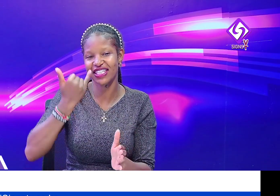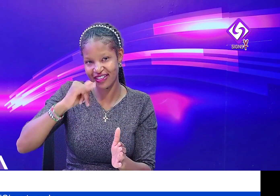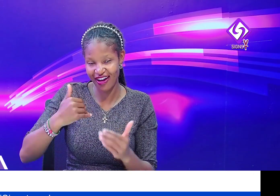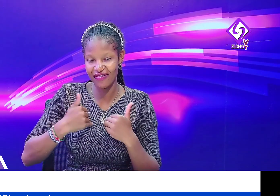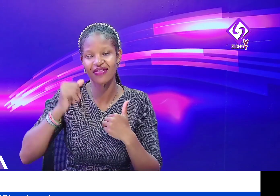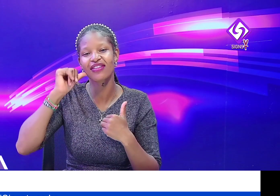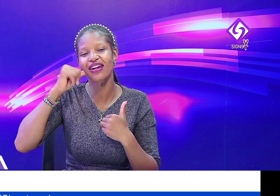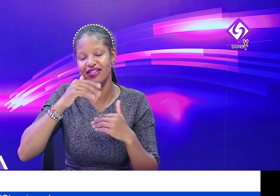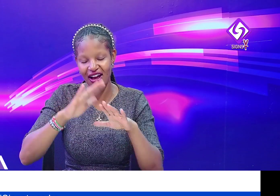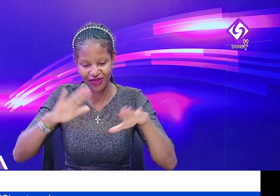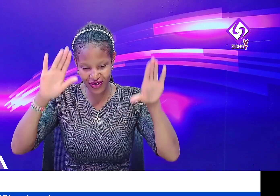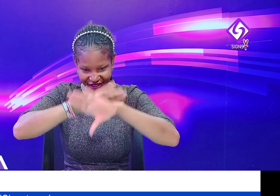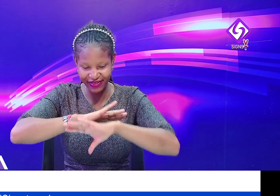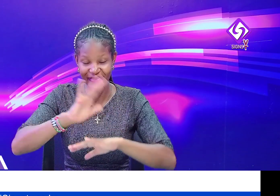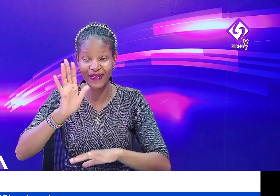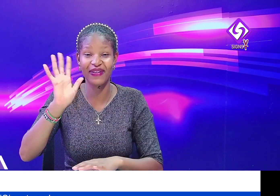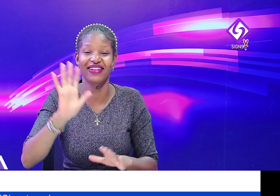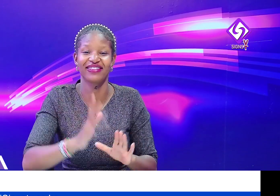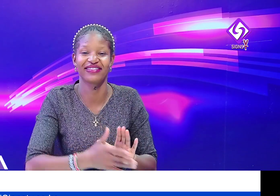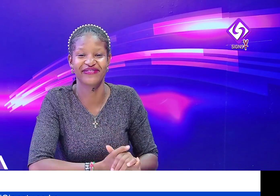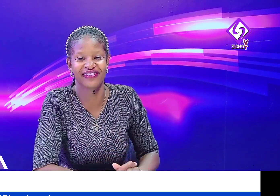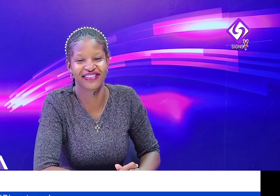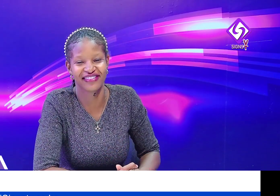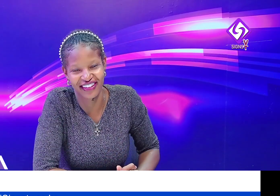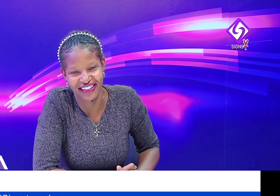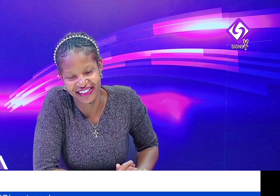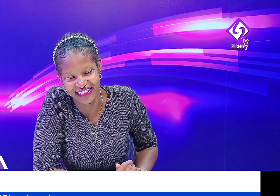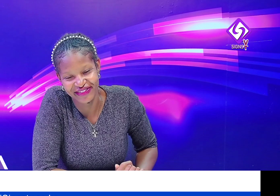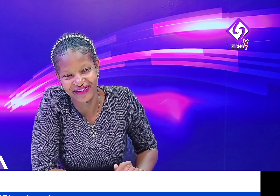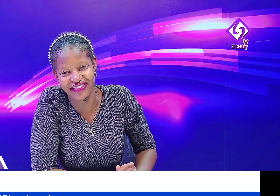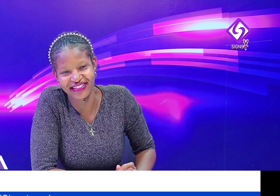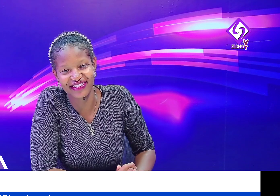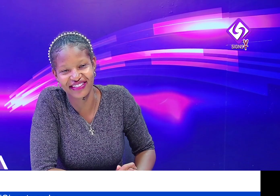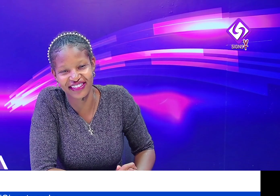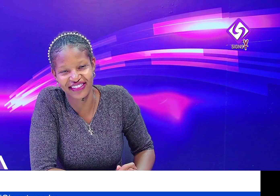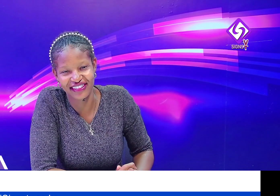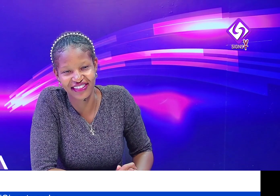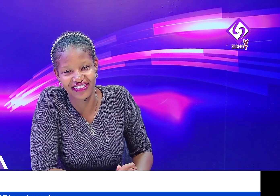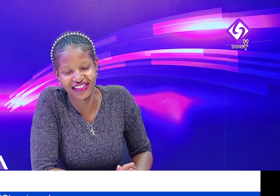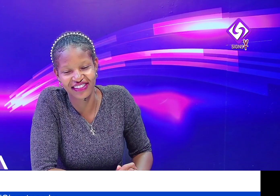Ruth Wairimu, and my sign language interpreter doing the voicing, Irene Chebiwot. Have a good night.